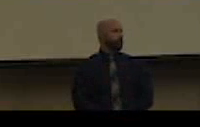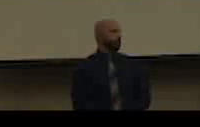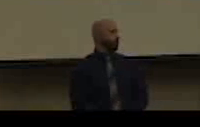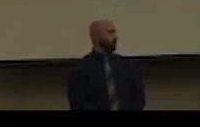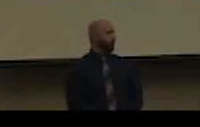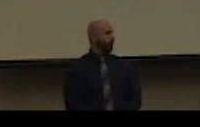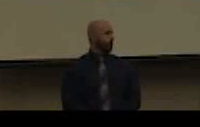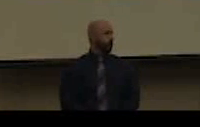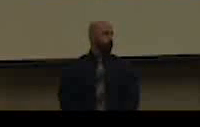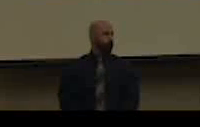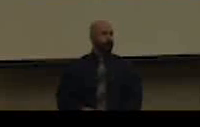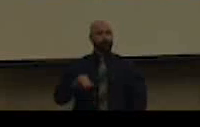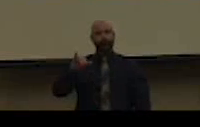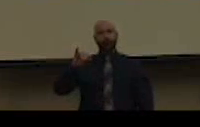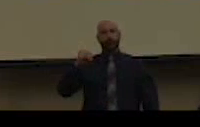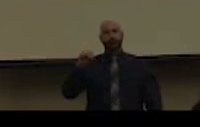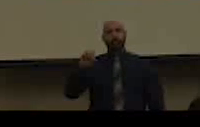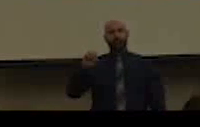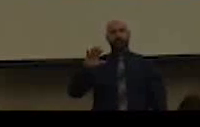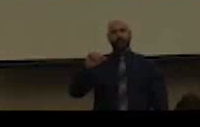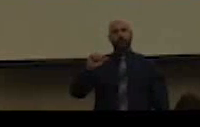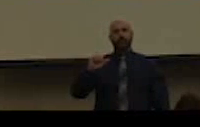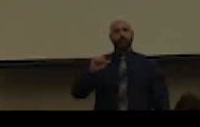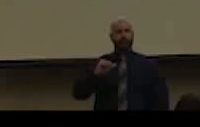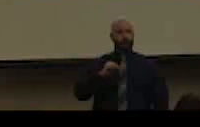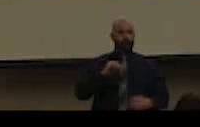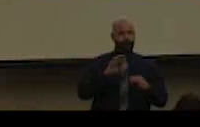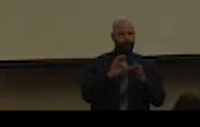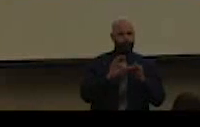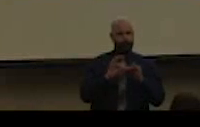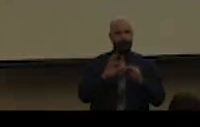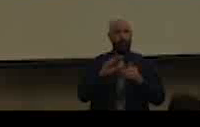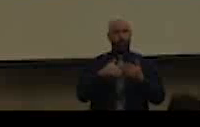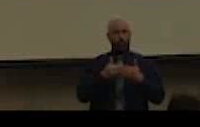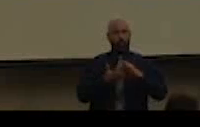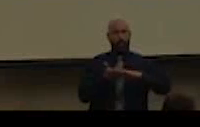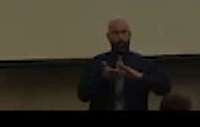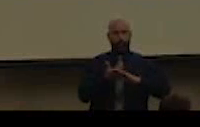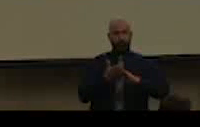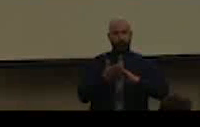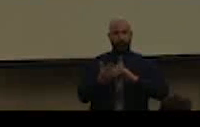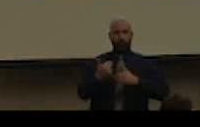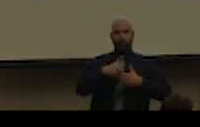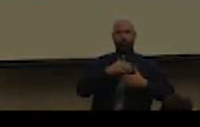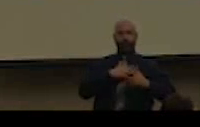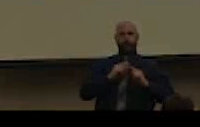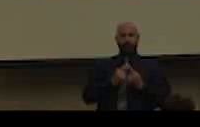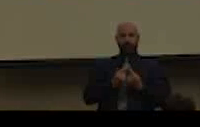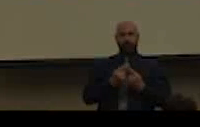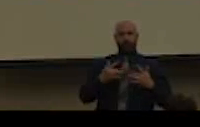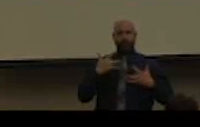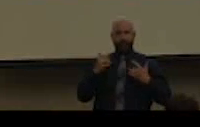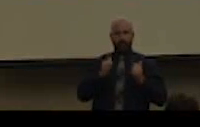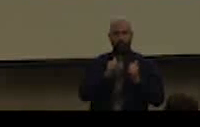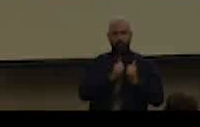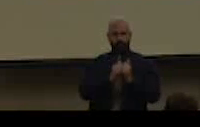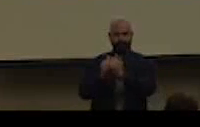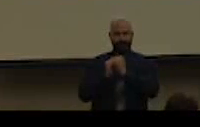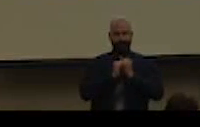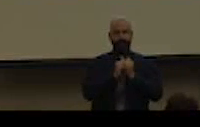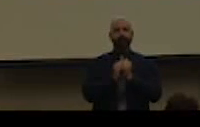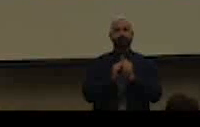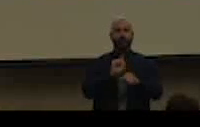all of the operations team has moved to my team in recent time, and I'm really excited to work with the whole team. I will